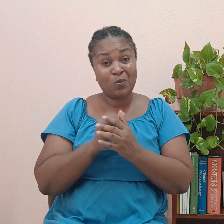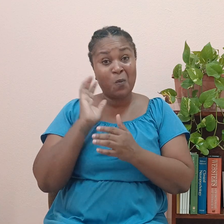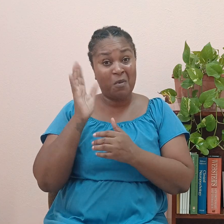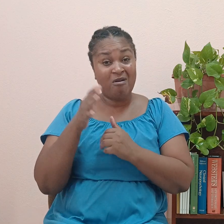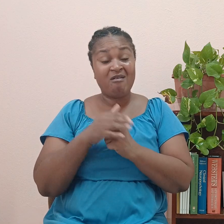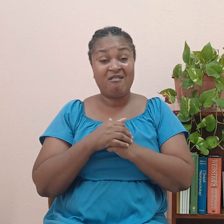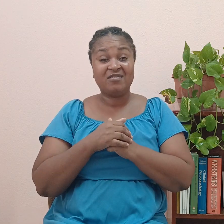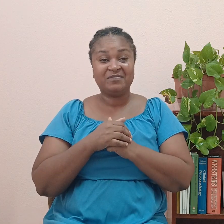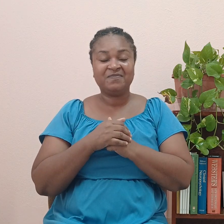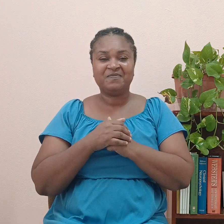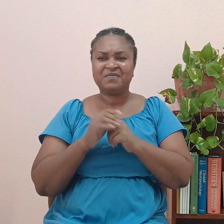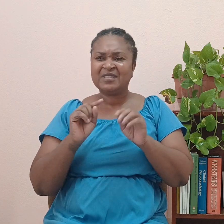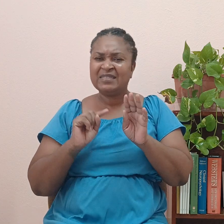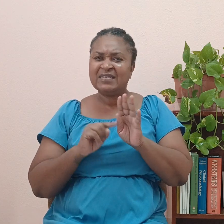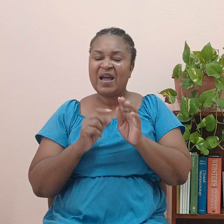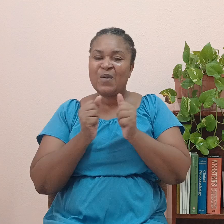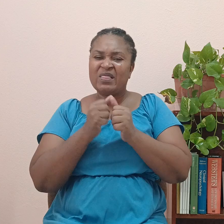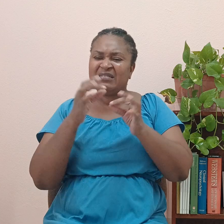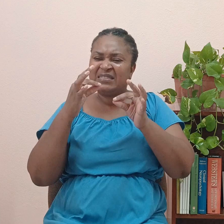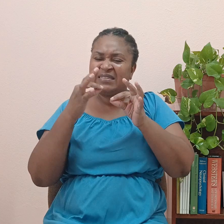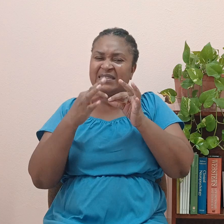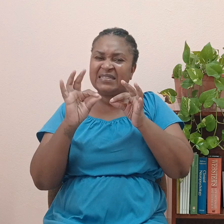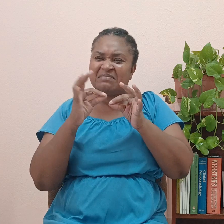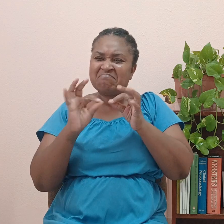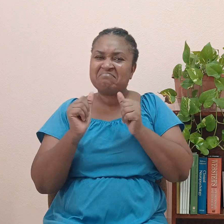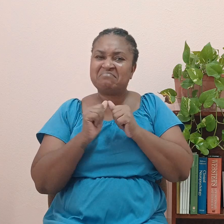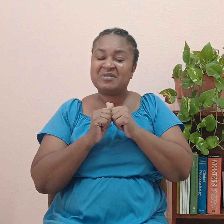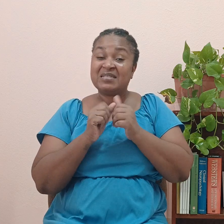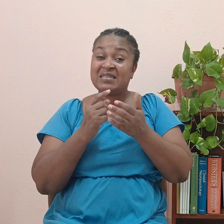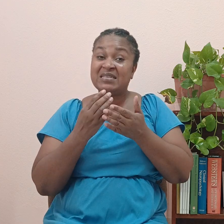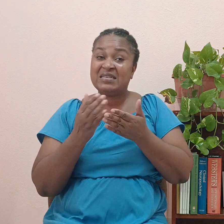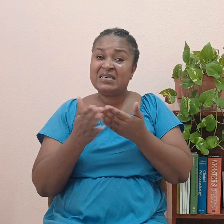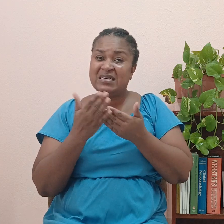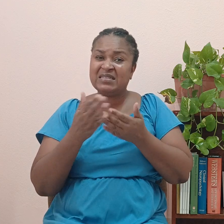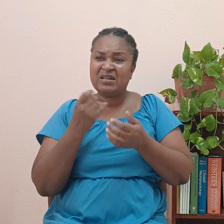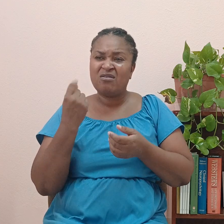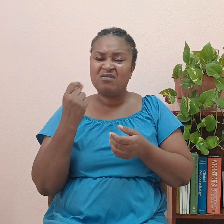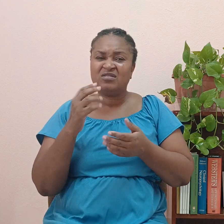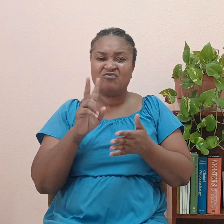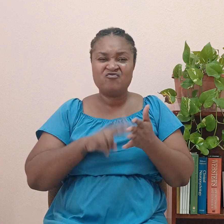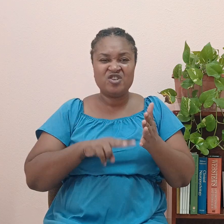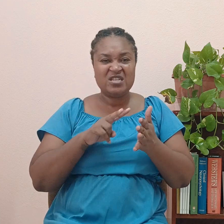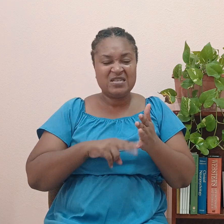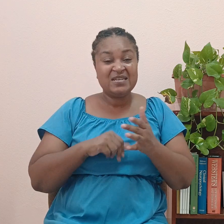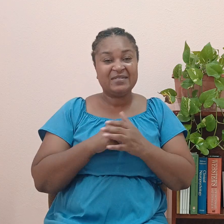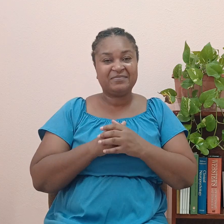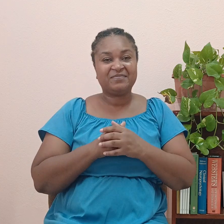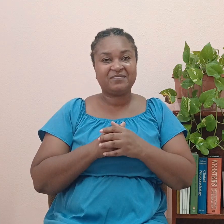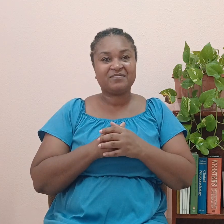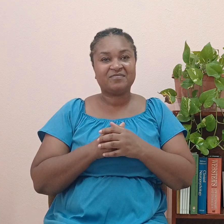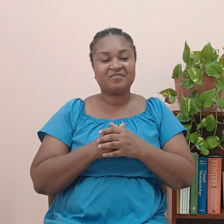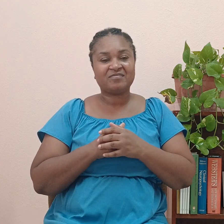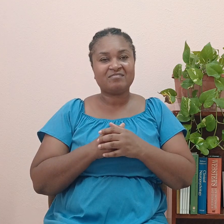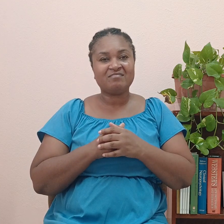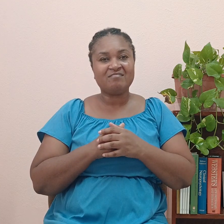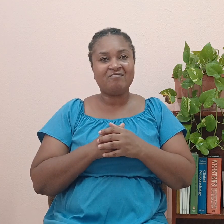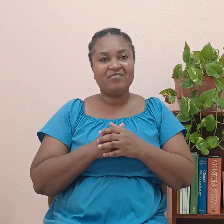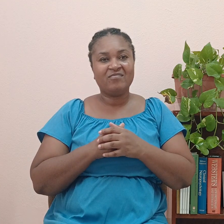Begin with simple, easily understood readings, and move up as you become